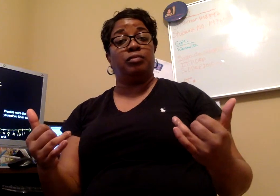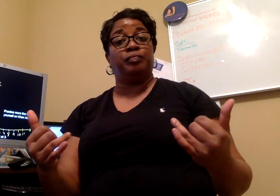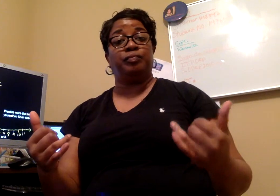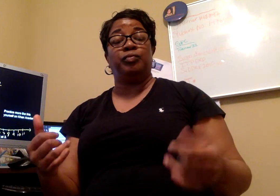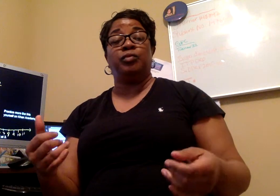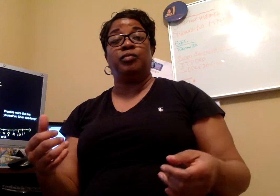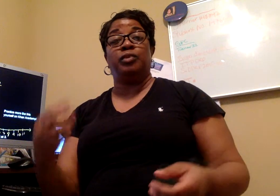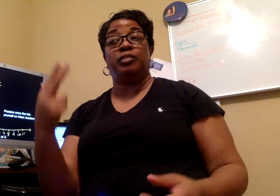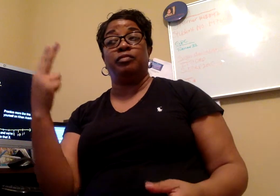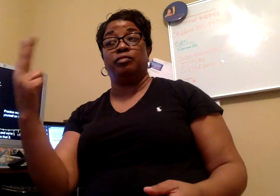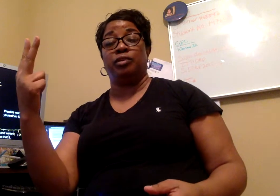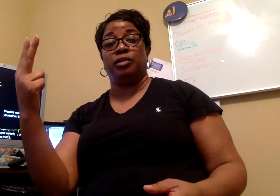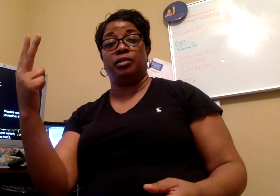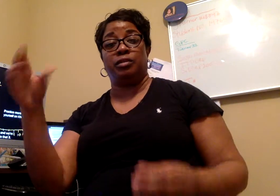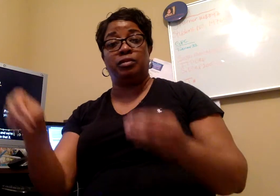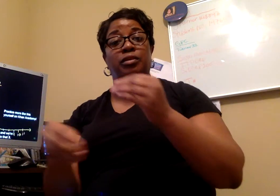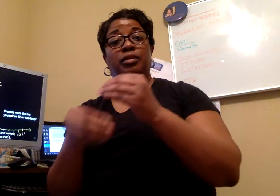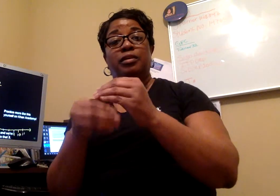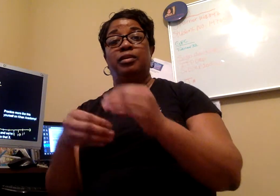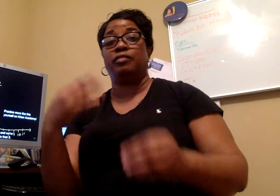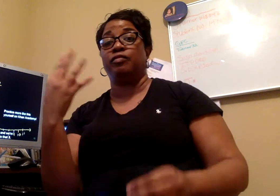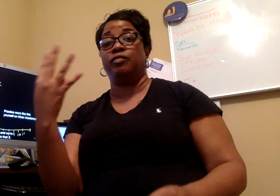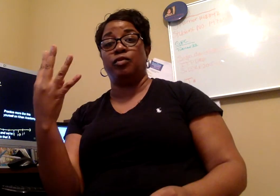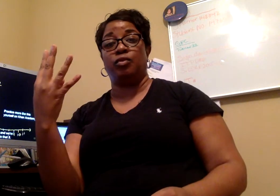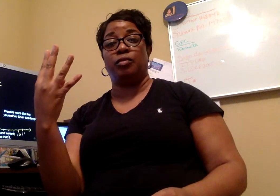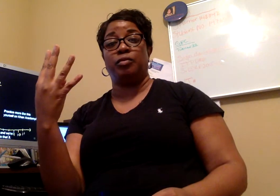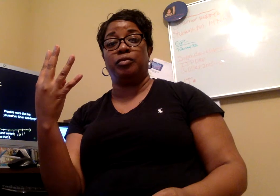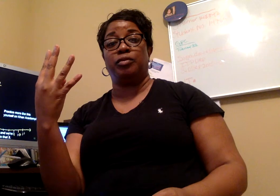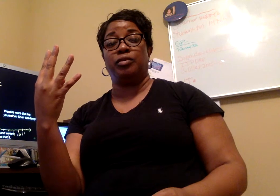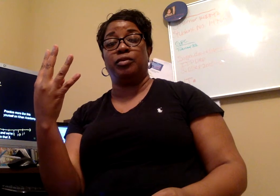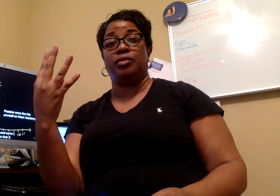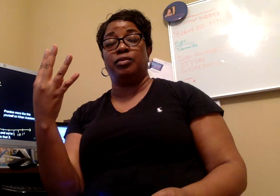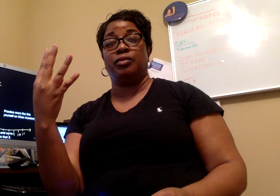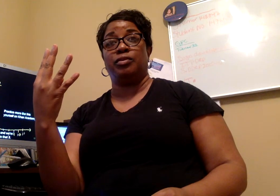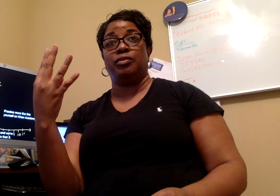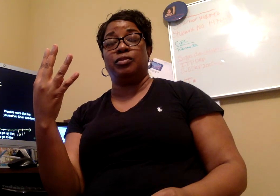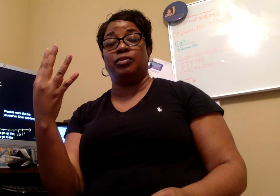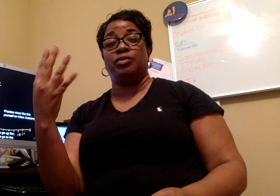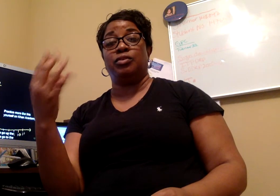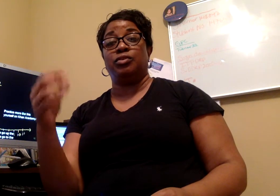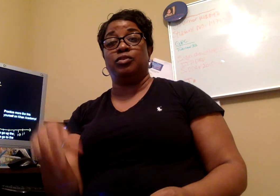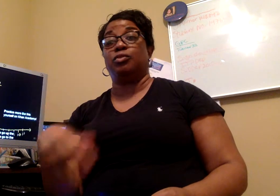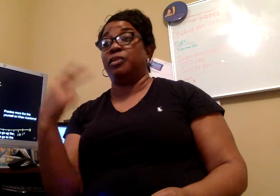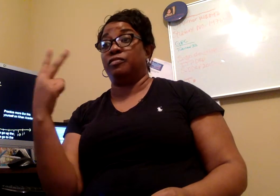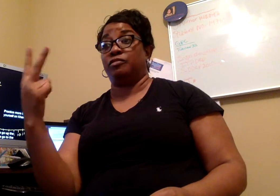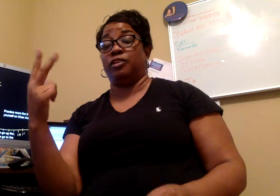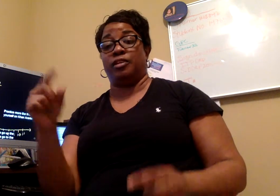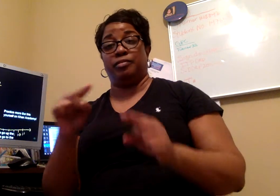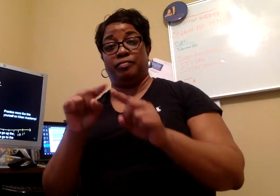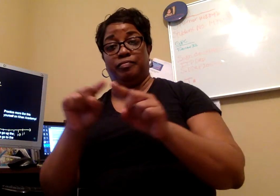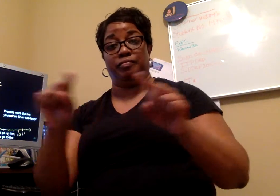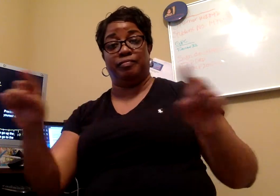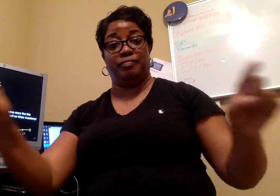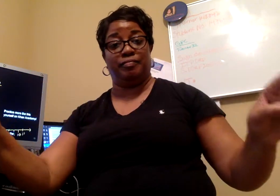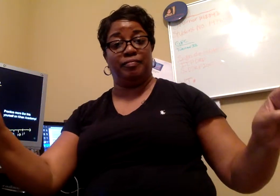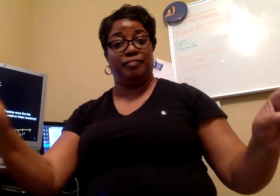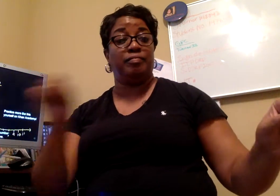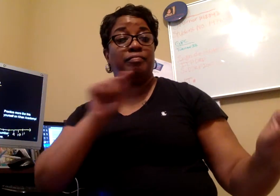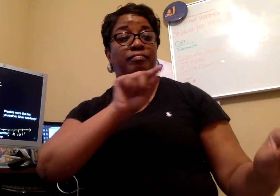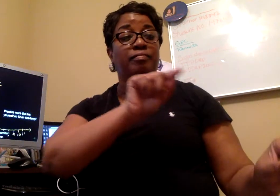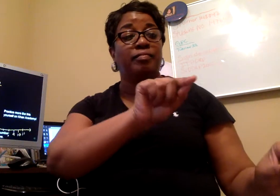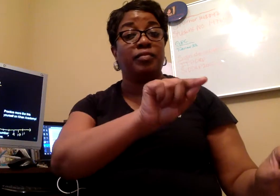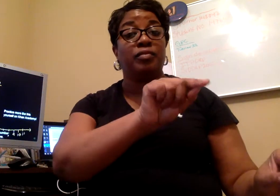3. So I have 3 here. And we're going to add 4 to that 3. So all we do is we go up the number line. We go